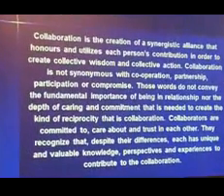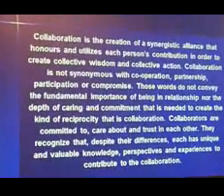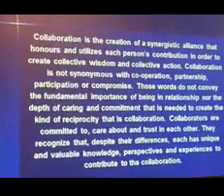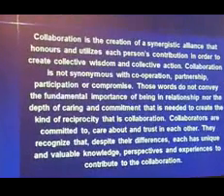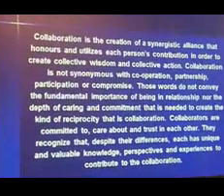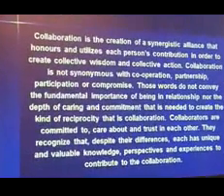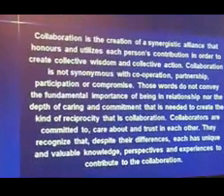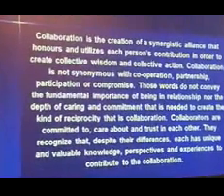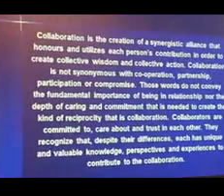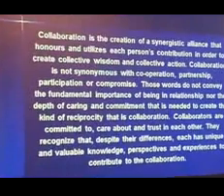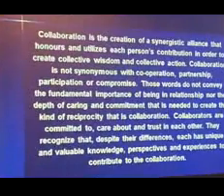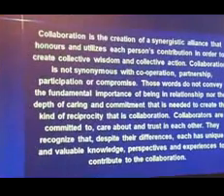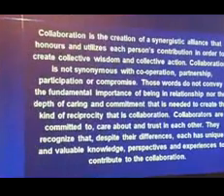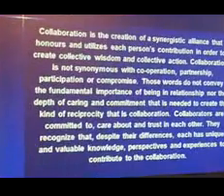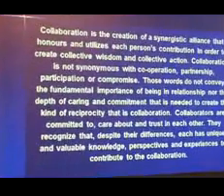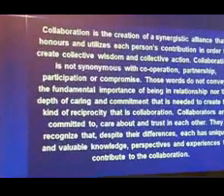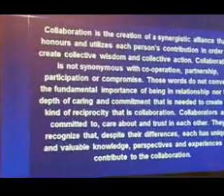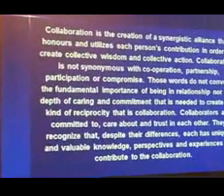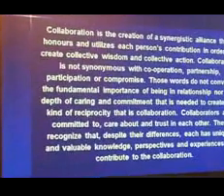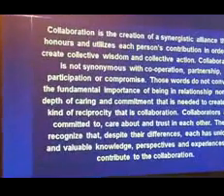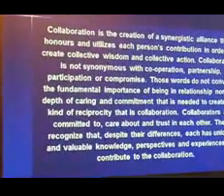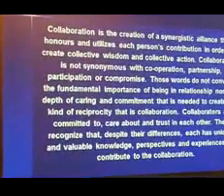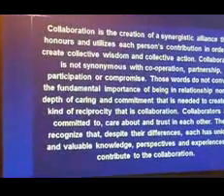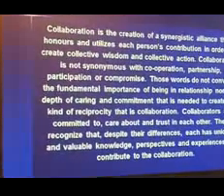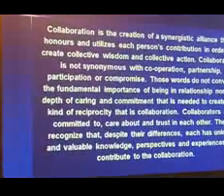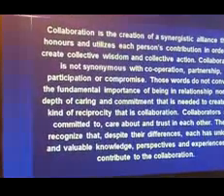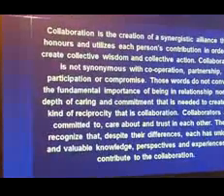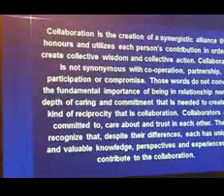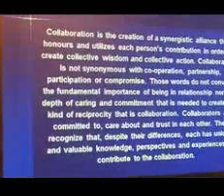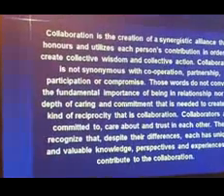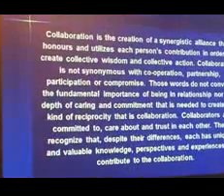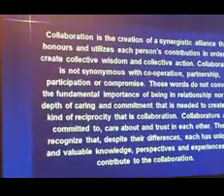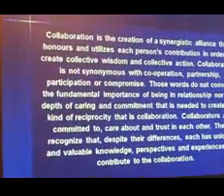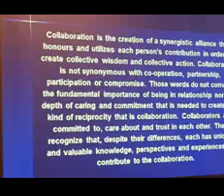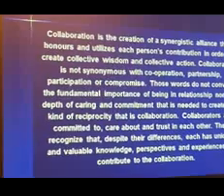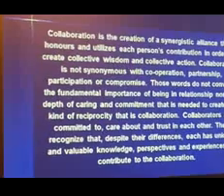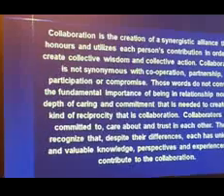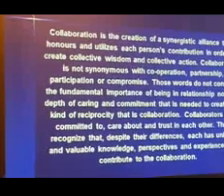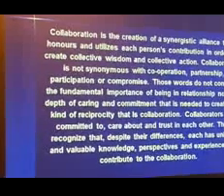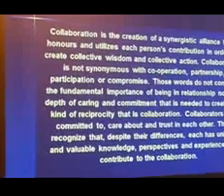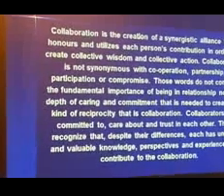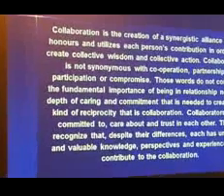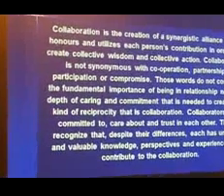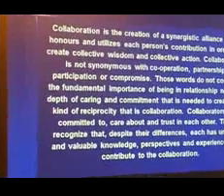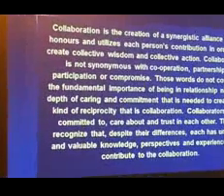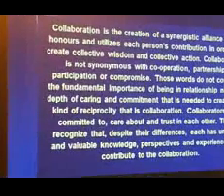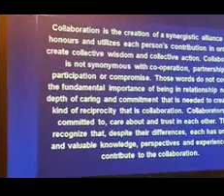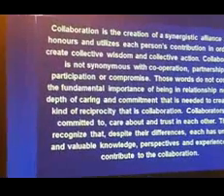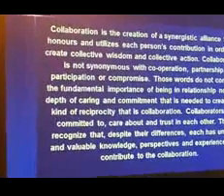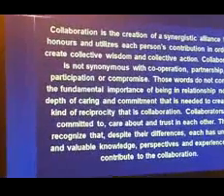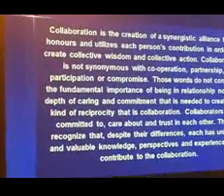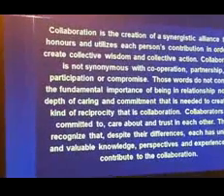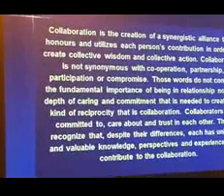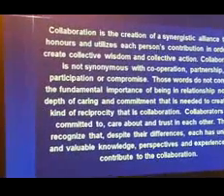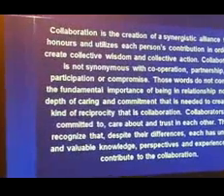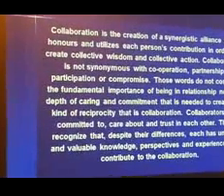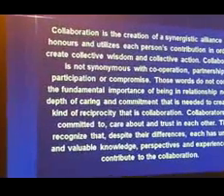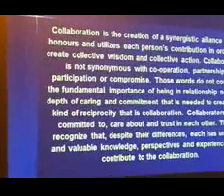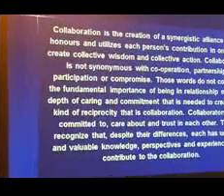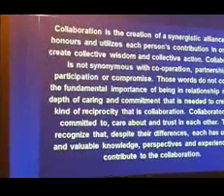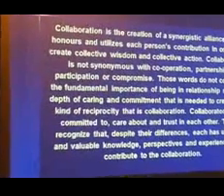Collaboration is not synonymous with cooperation, partnership, participation, or compromise. These words do